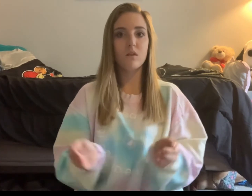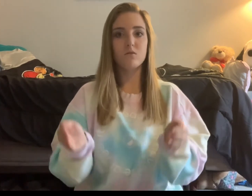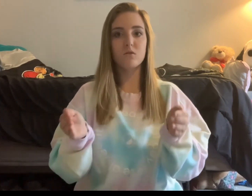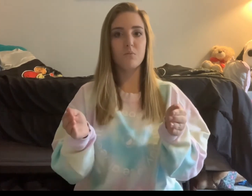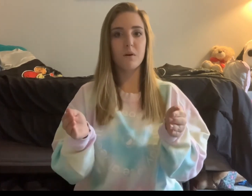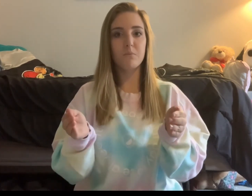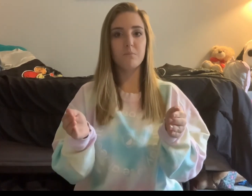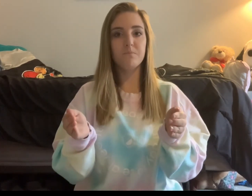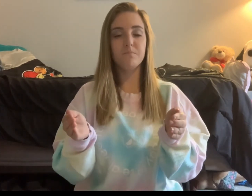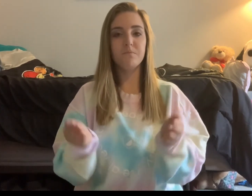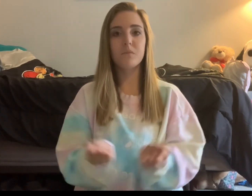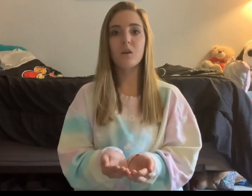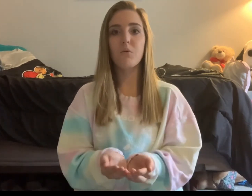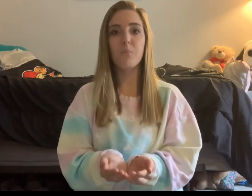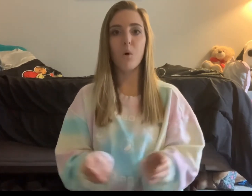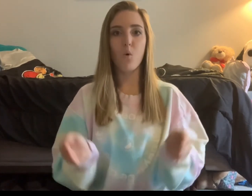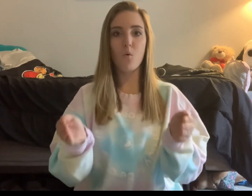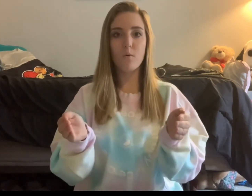scoop up. Bowl.